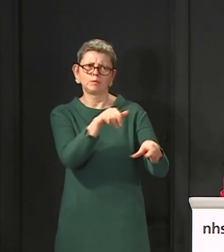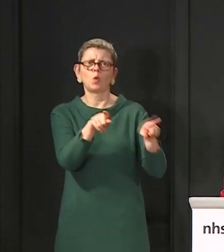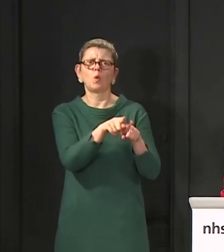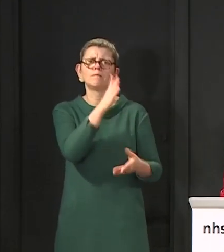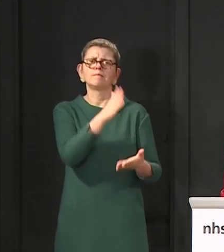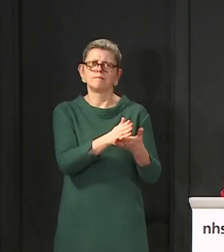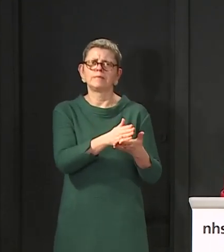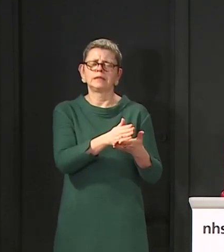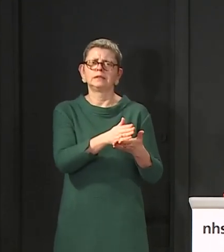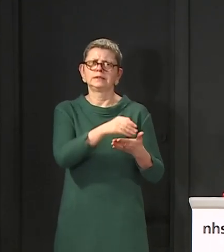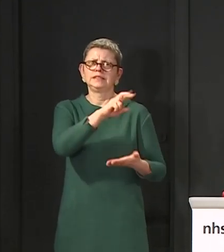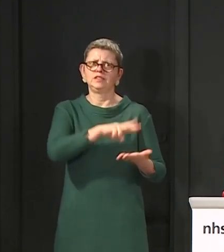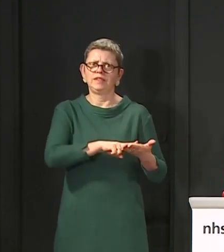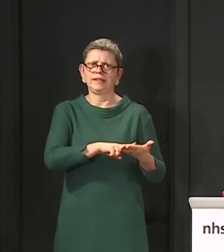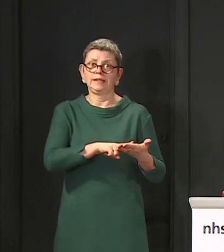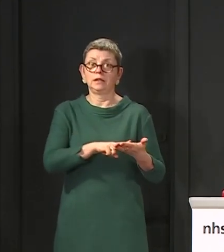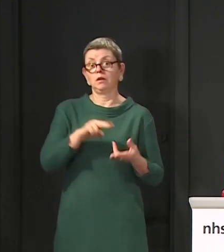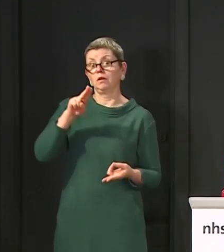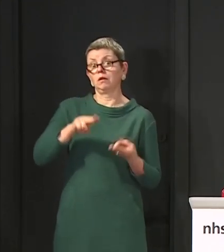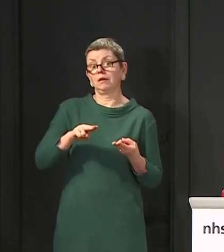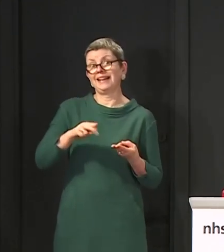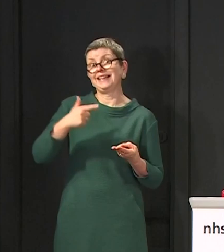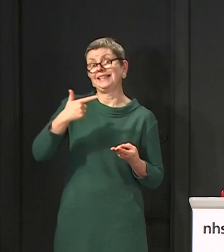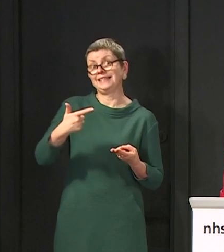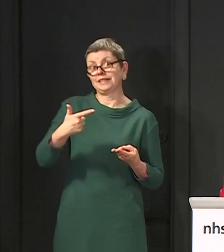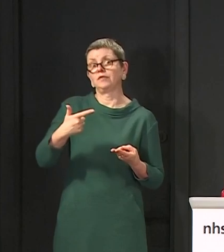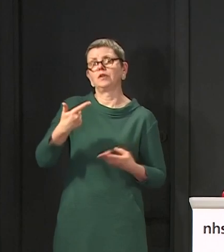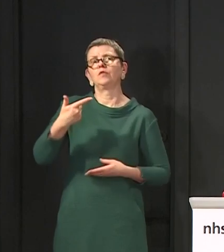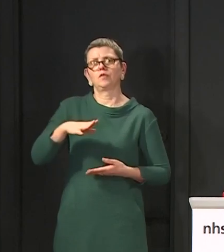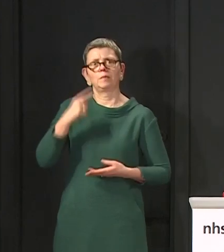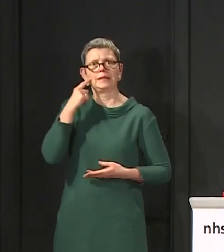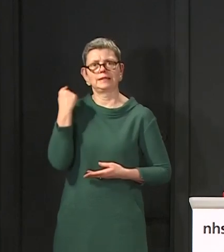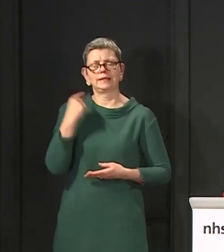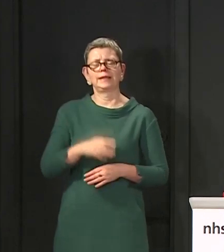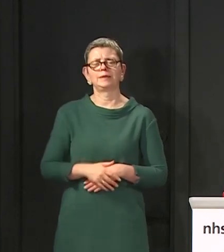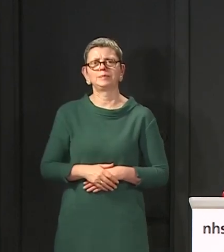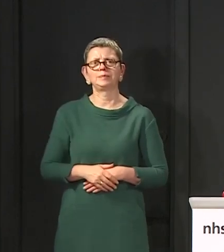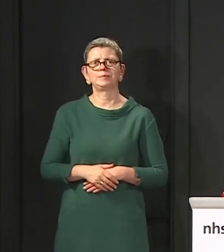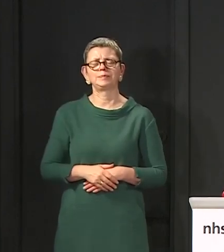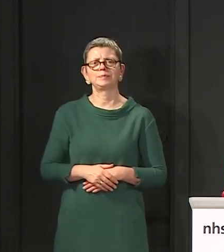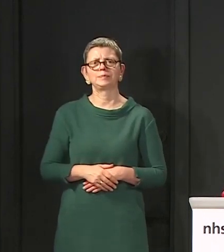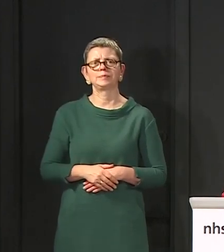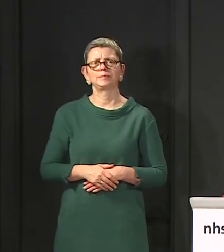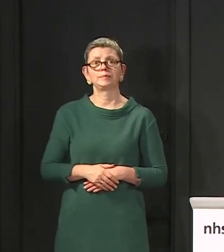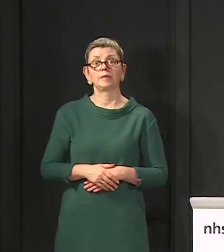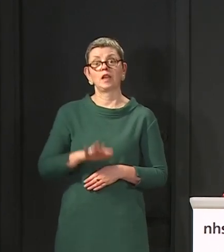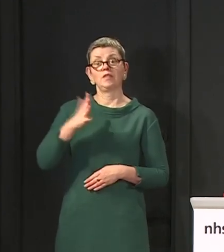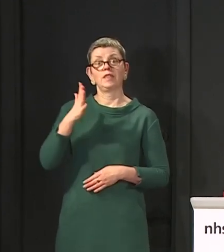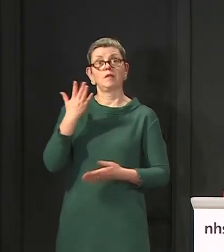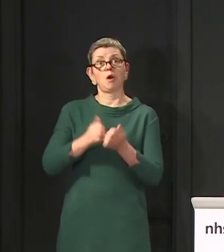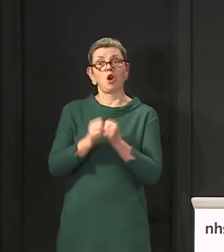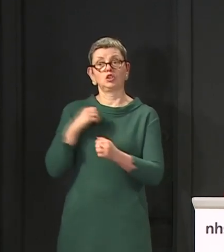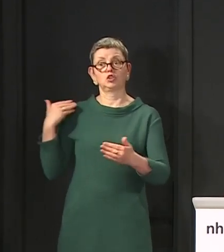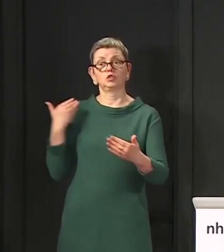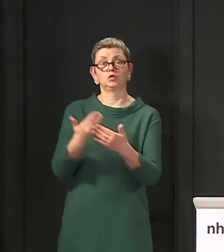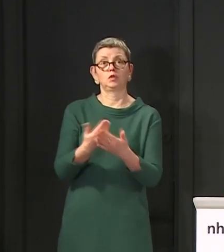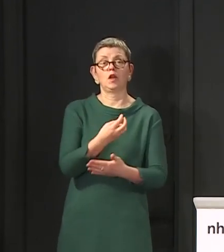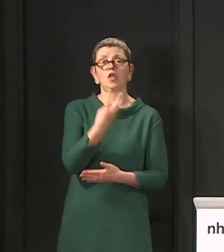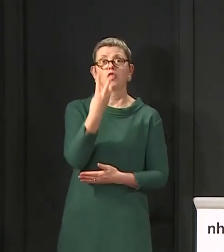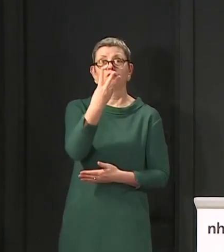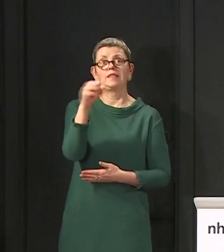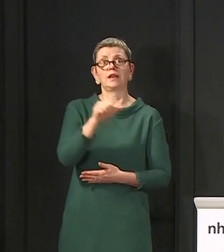and that is a decrease of 7 since yesterday. I'm also able to confirm today that since the 5th of March, a total of